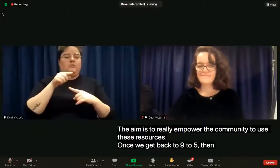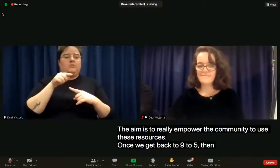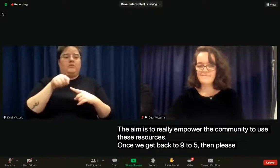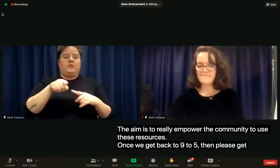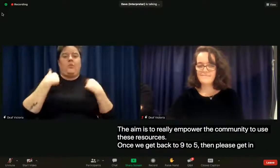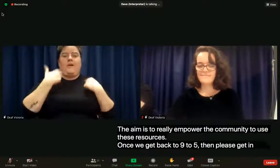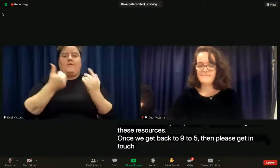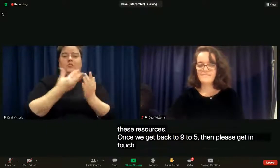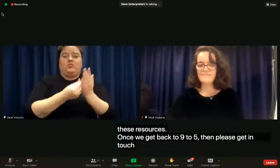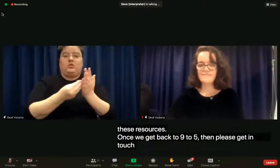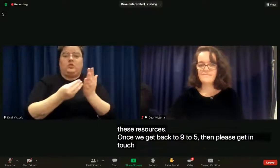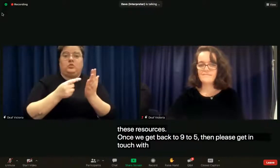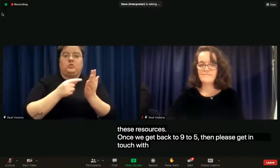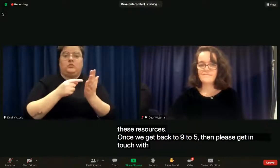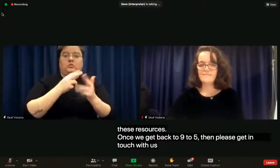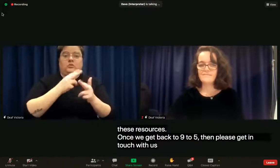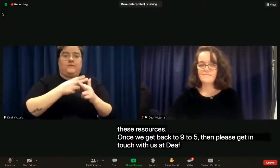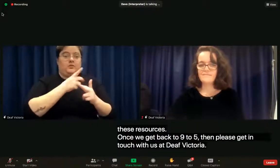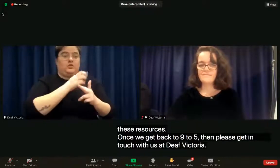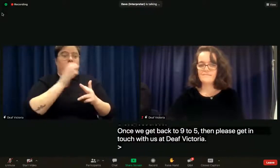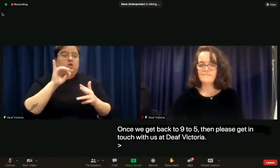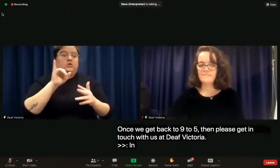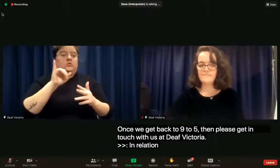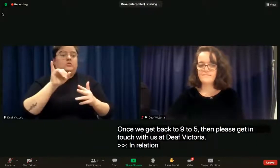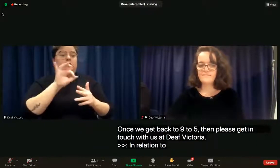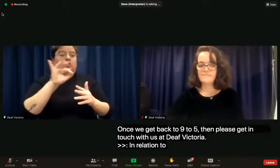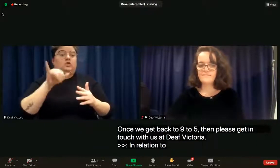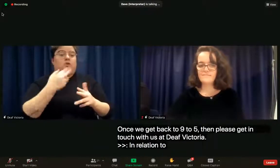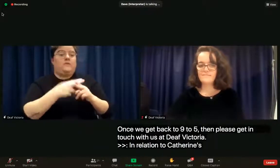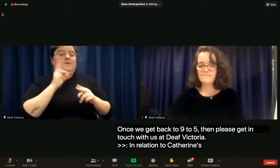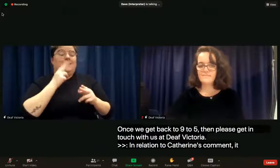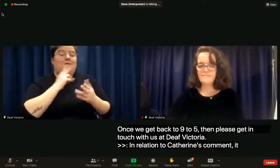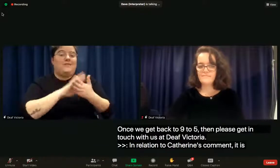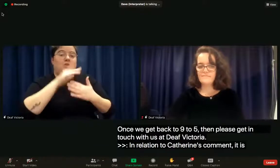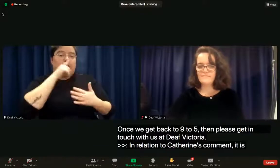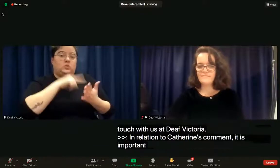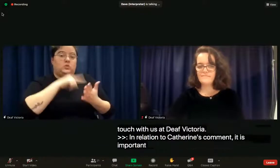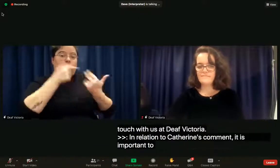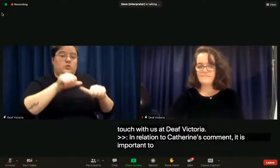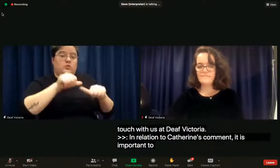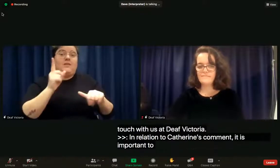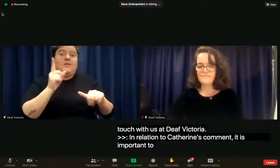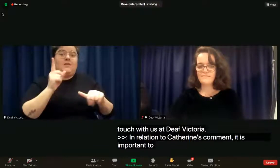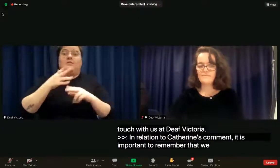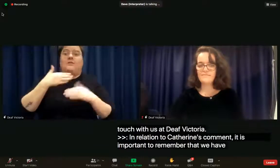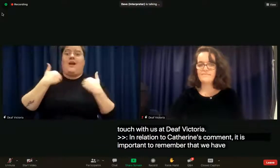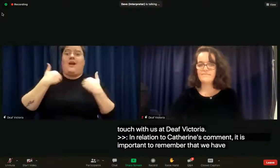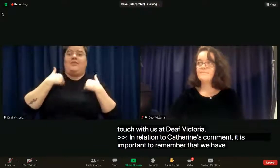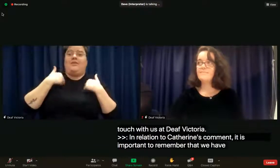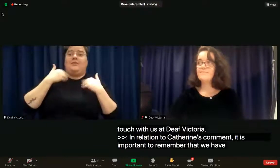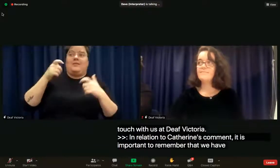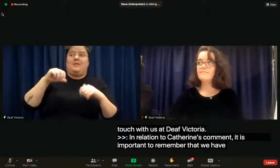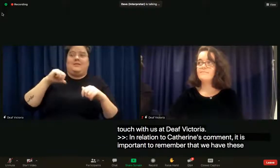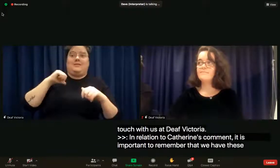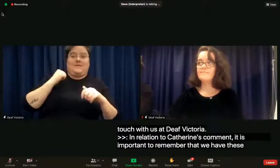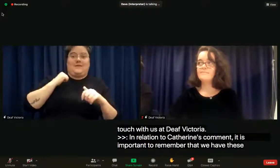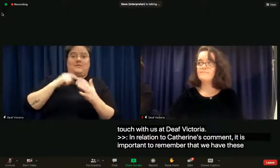comment, it is important to remember that we have these resources not just for deaf and hard of hearing people to use, but also